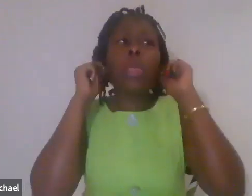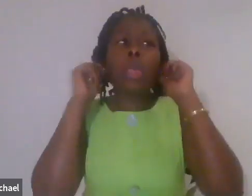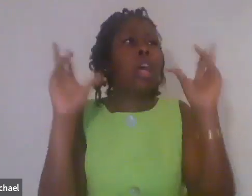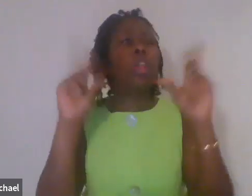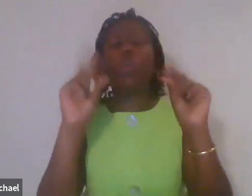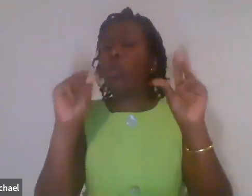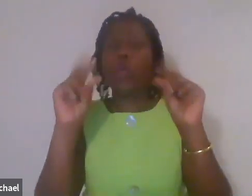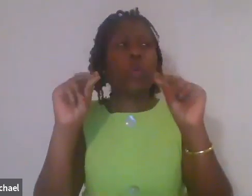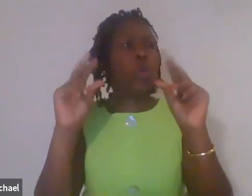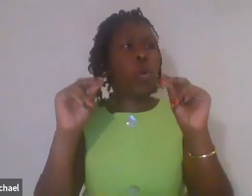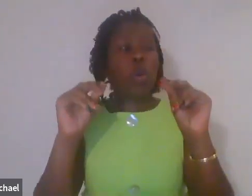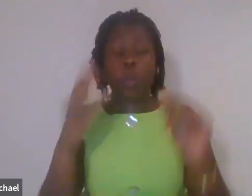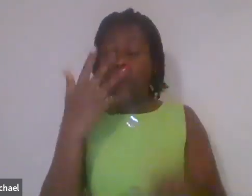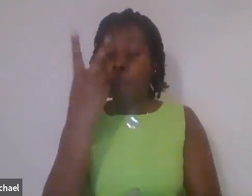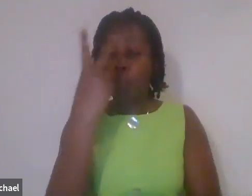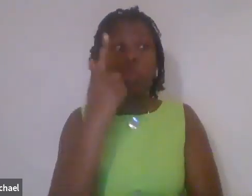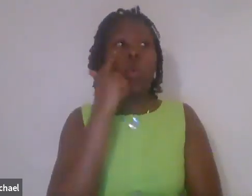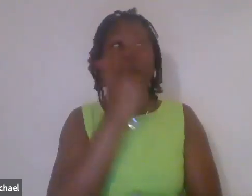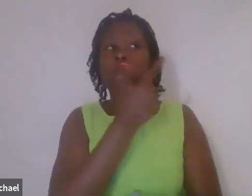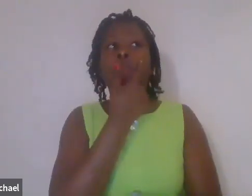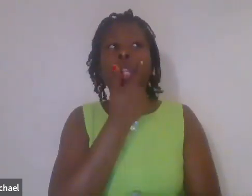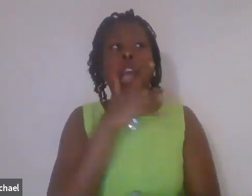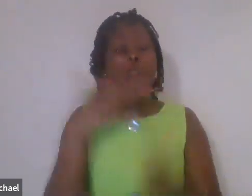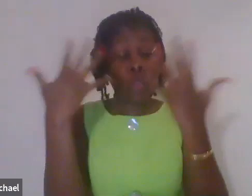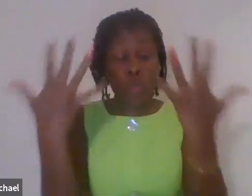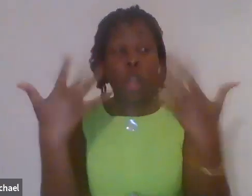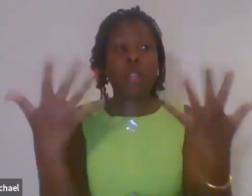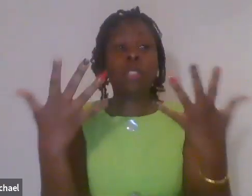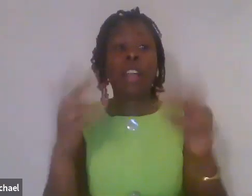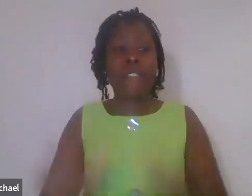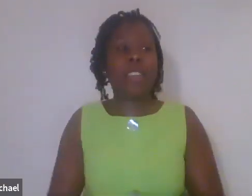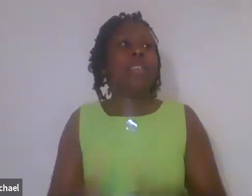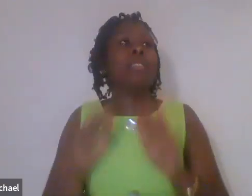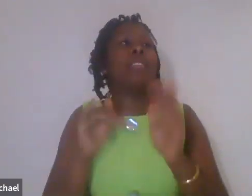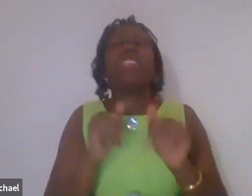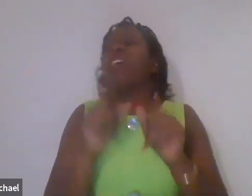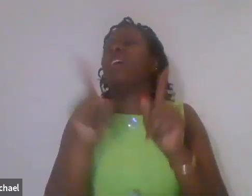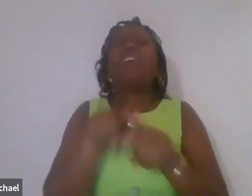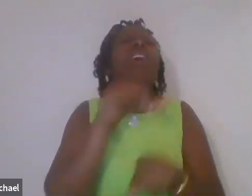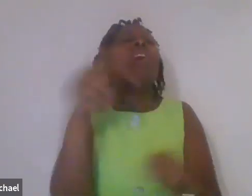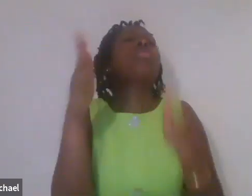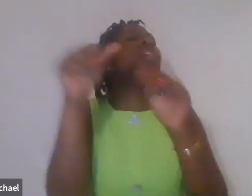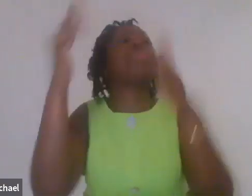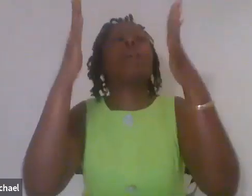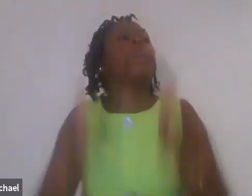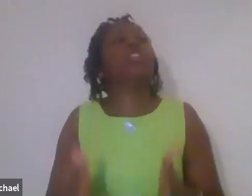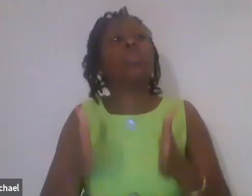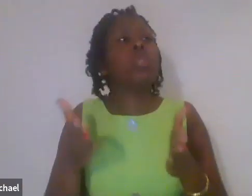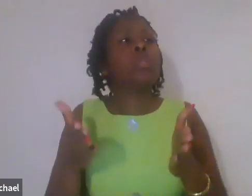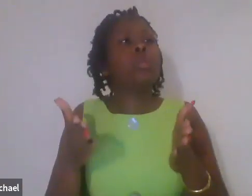I don't do anything through my ears. So I have 2 eyes, I have my hands, all other things